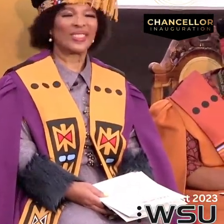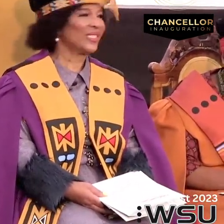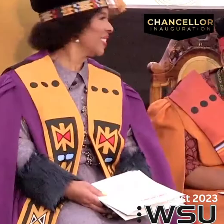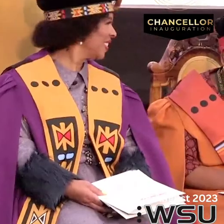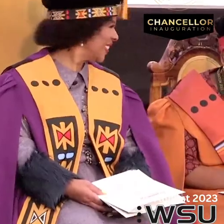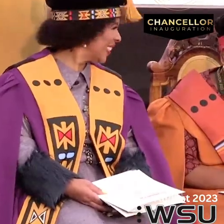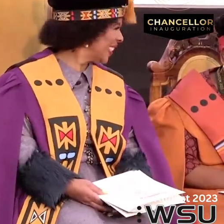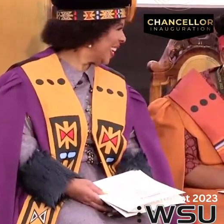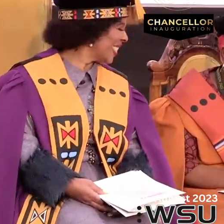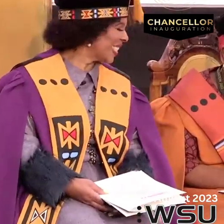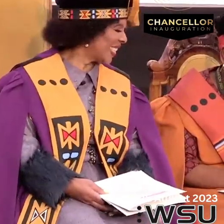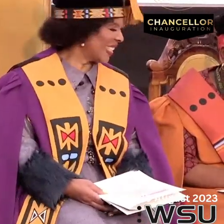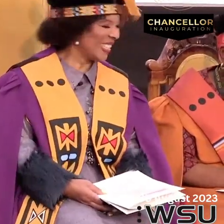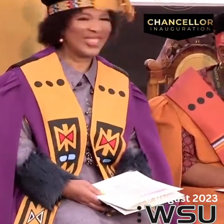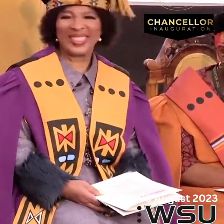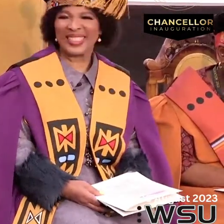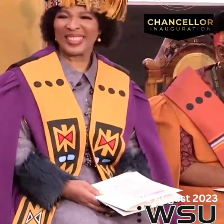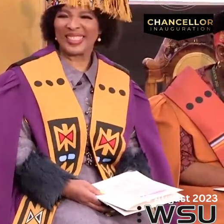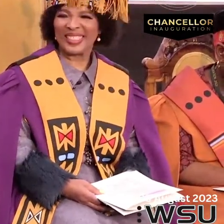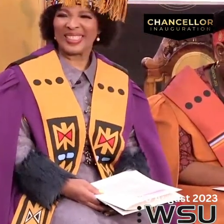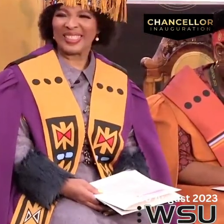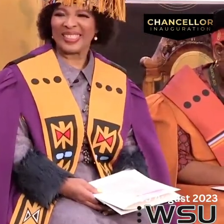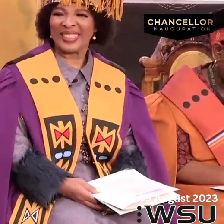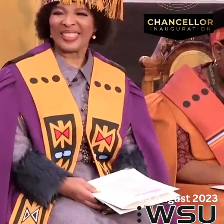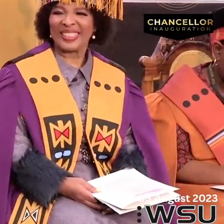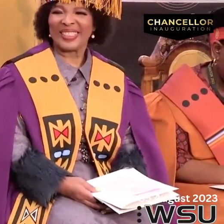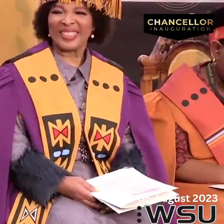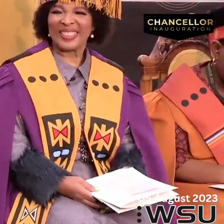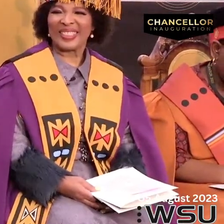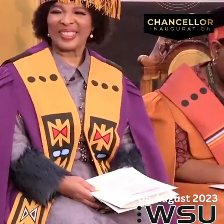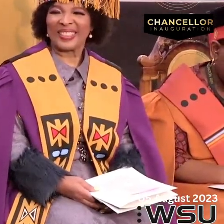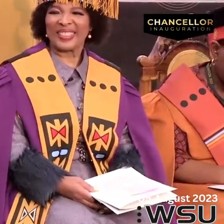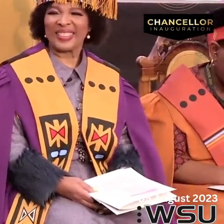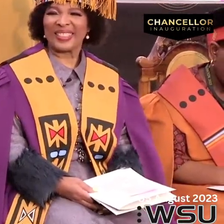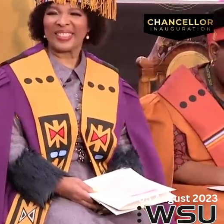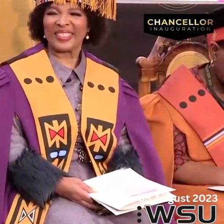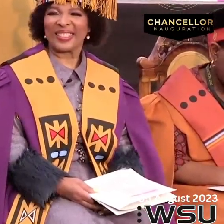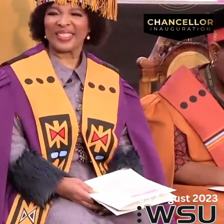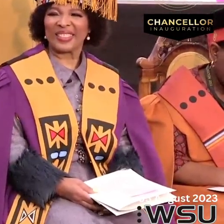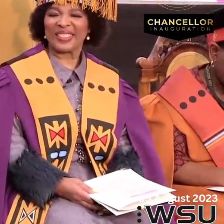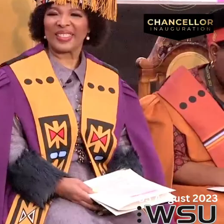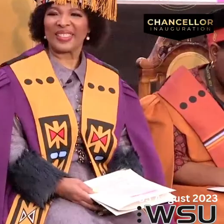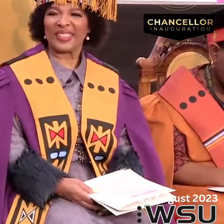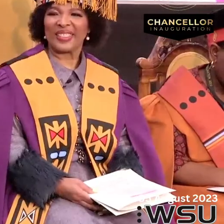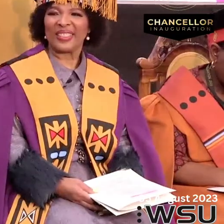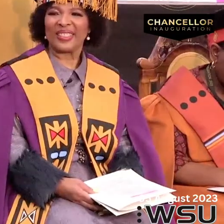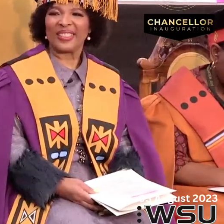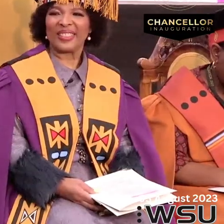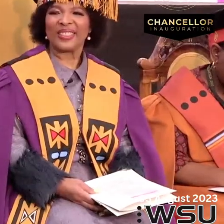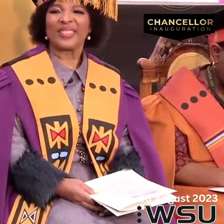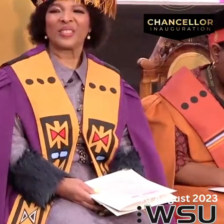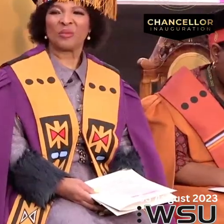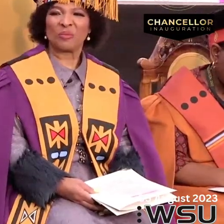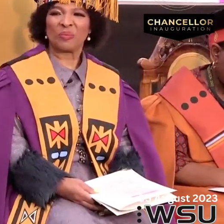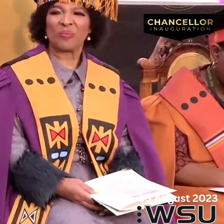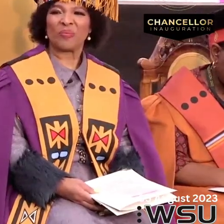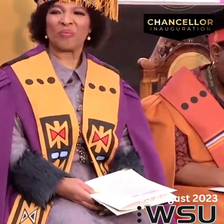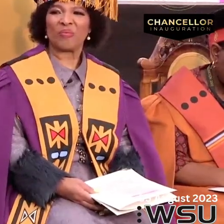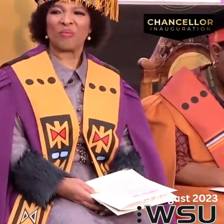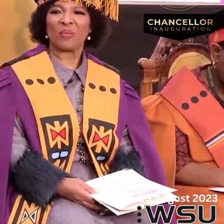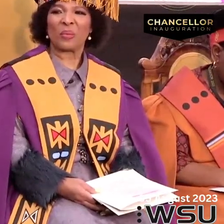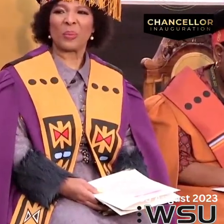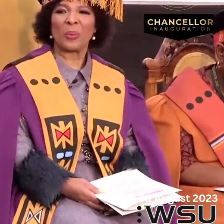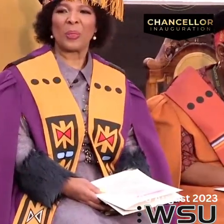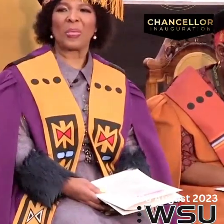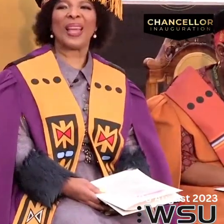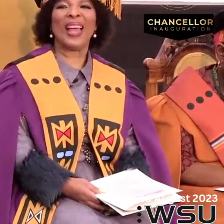le university, namhla iChancellor nguwe, itwetha into ngaphinde kuhlala omnye umfazi kule ndawo, akeme